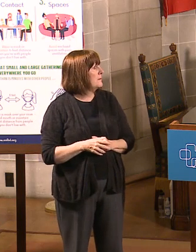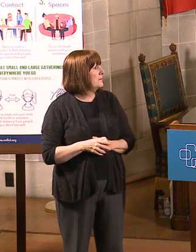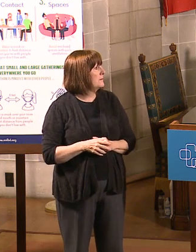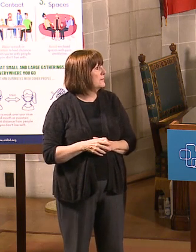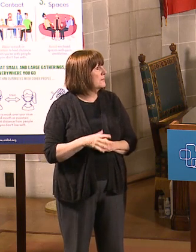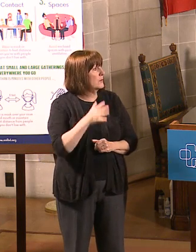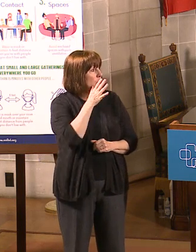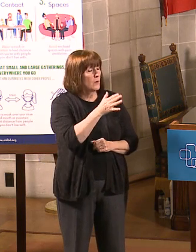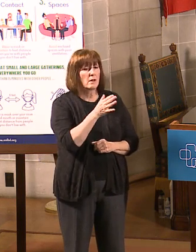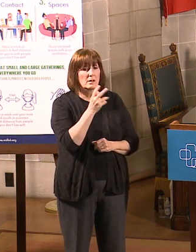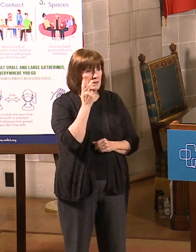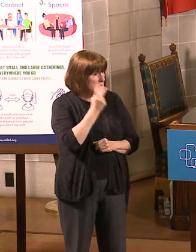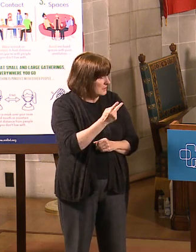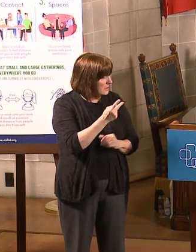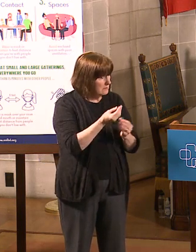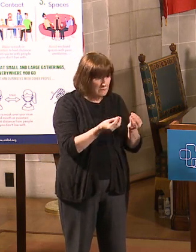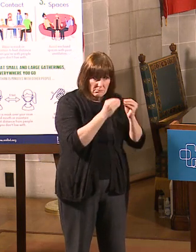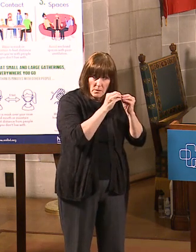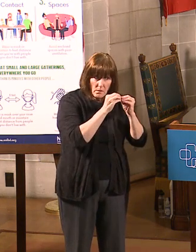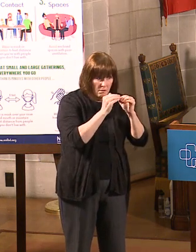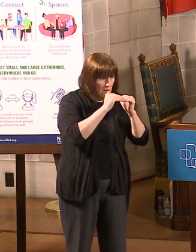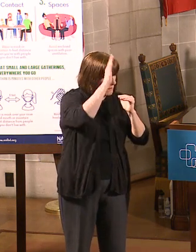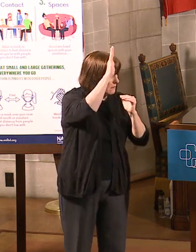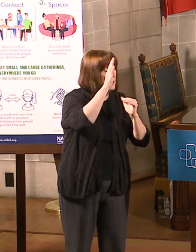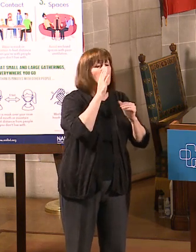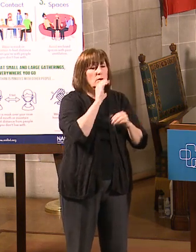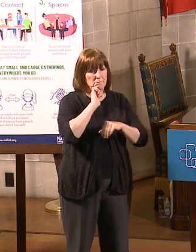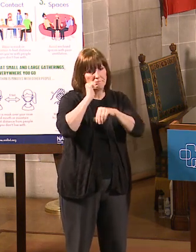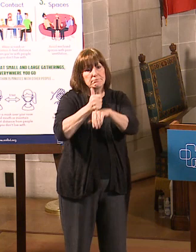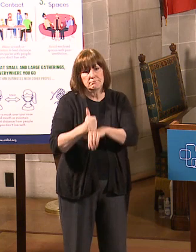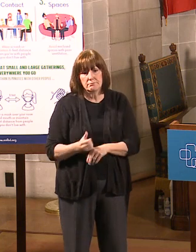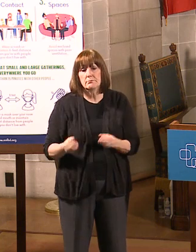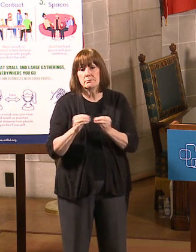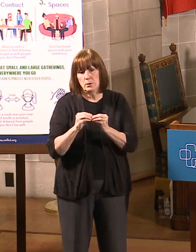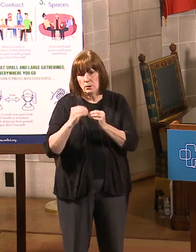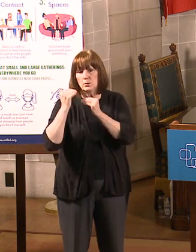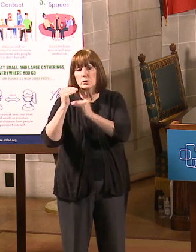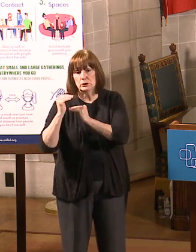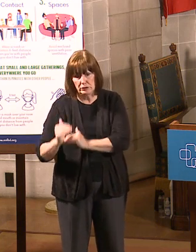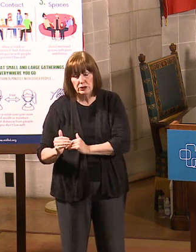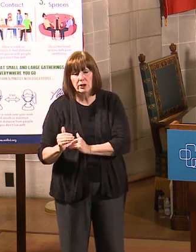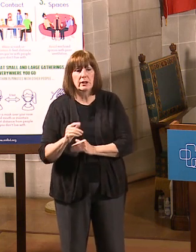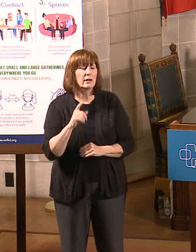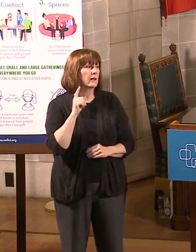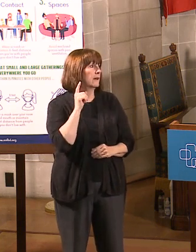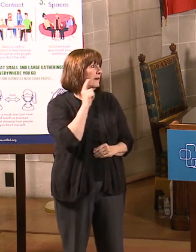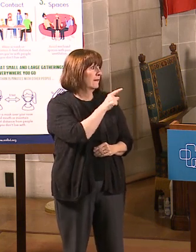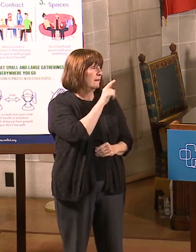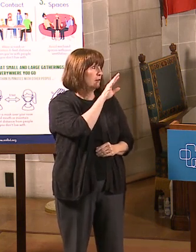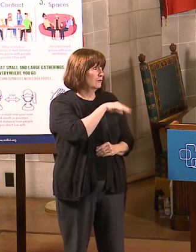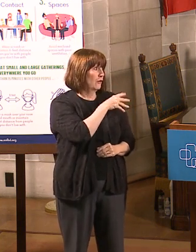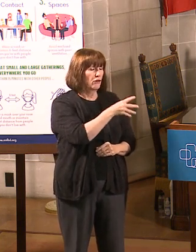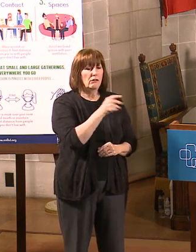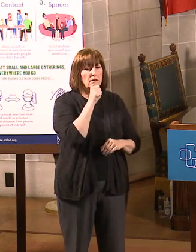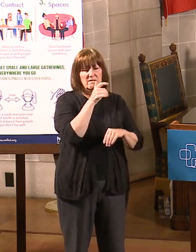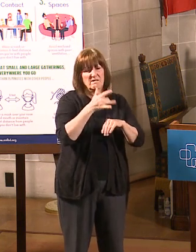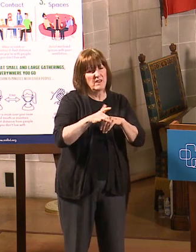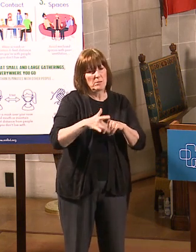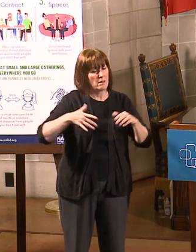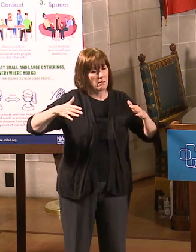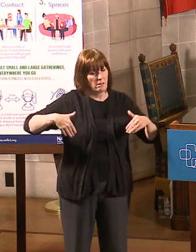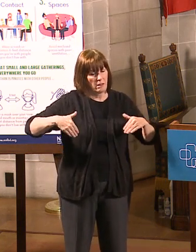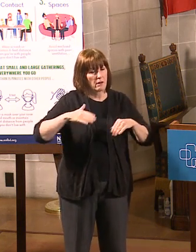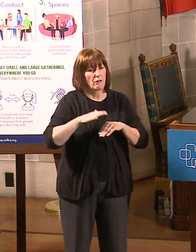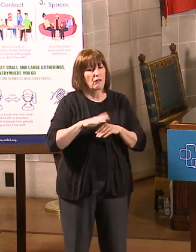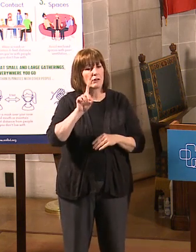additional restrictions that I laid out on Friday. So again, want to highlight people on this. This is a chart that is not available yet on the Department of Health